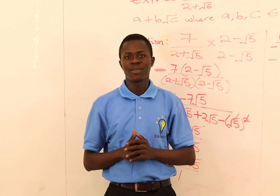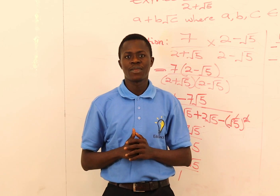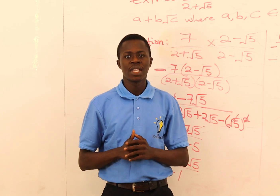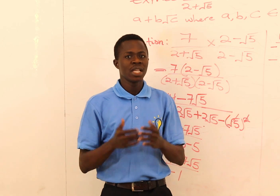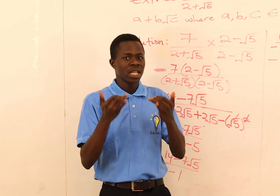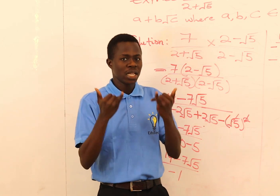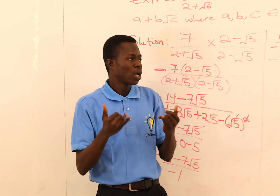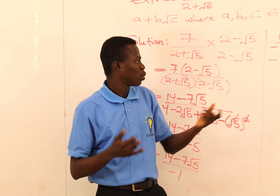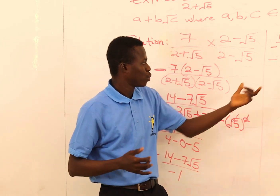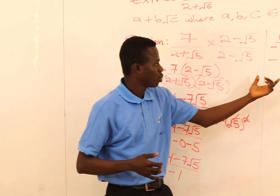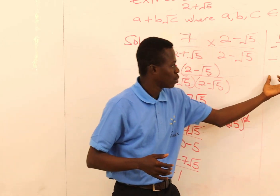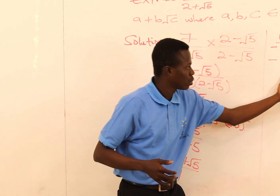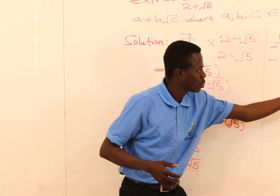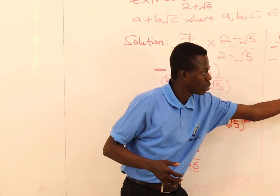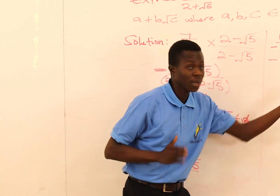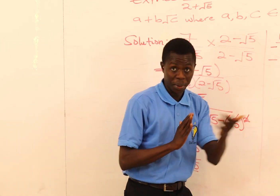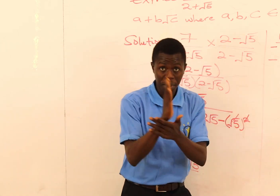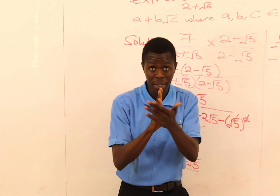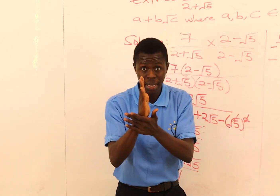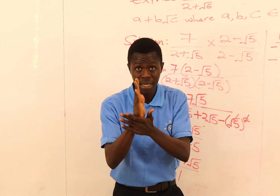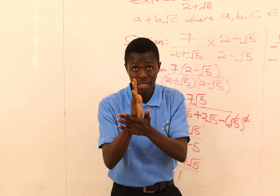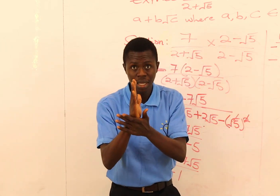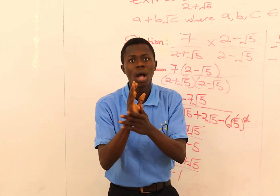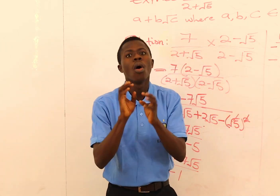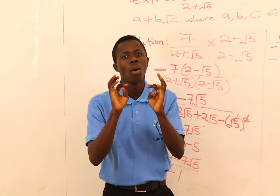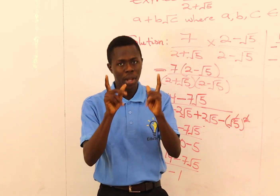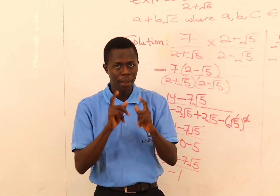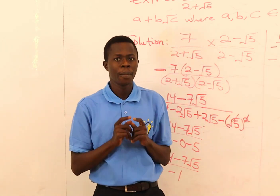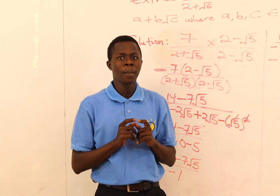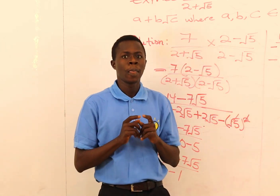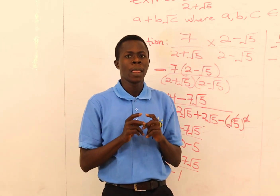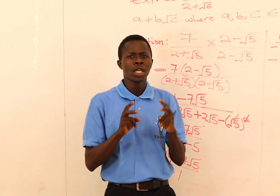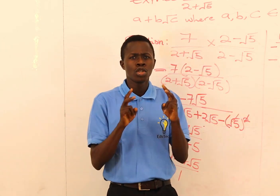plus square root of 5.